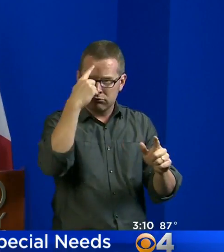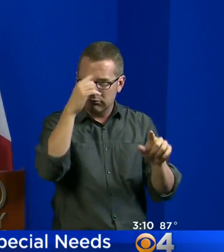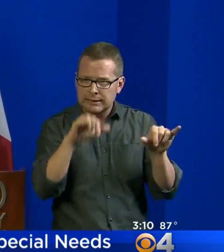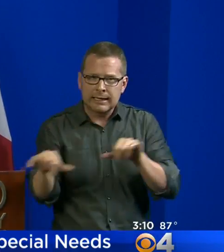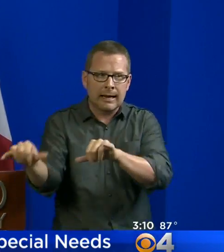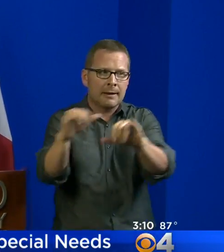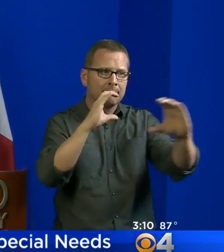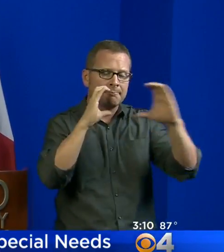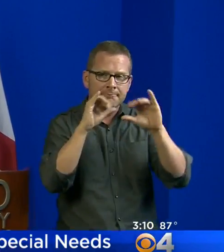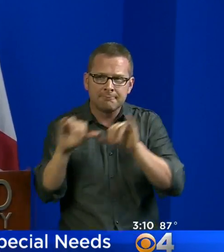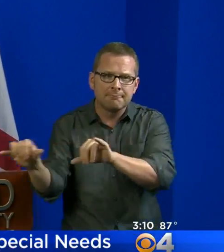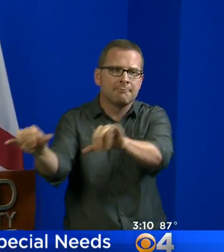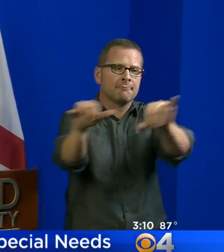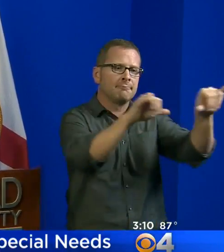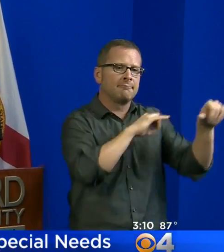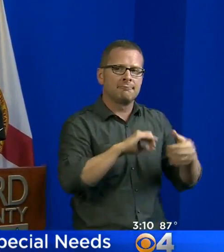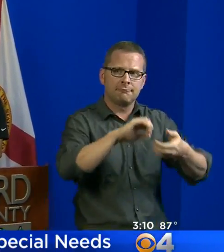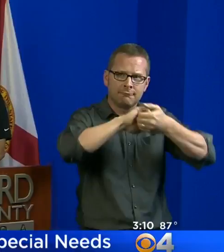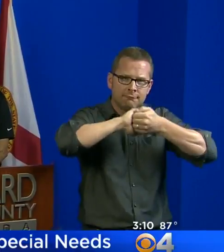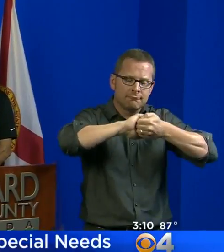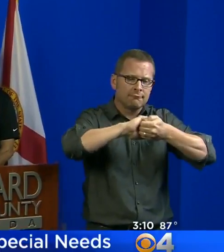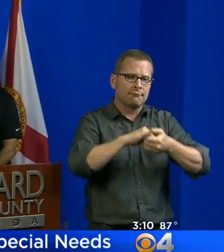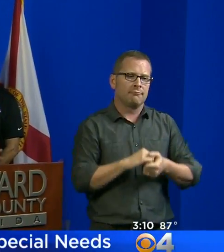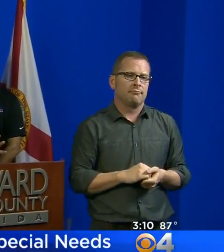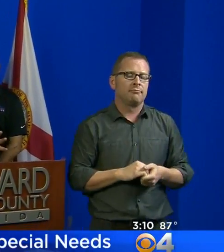to thank you and the commission. The